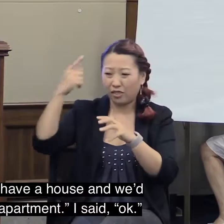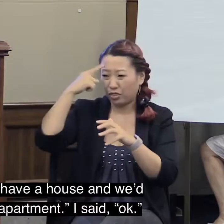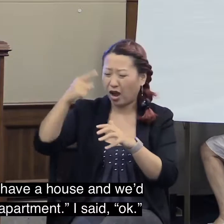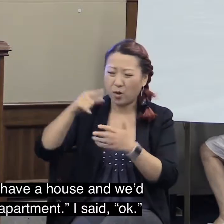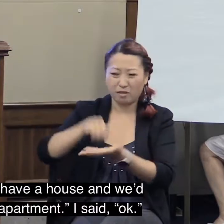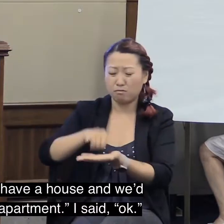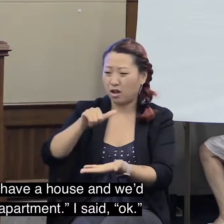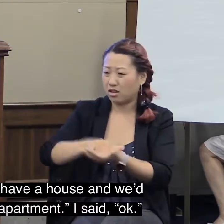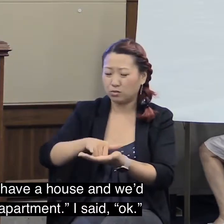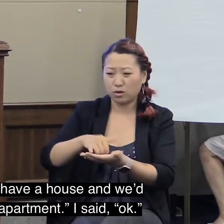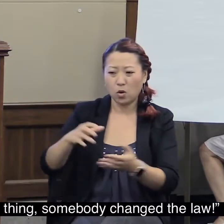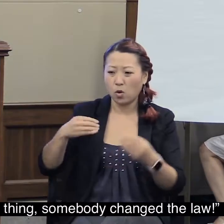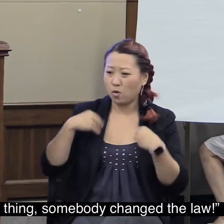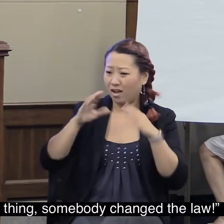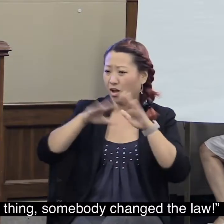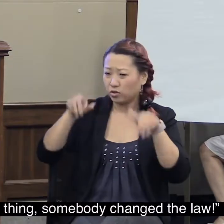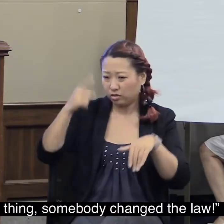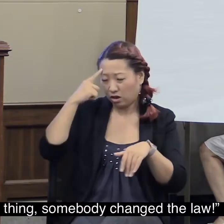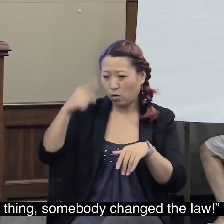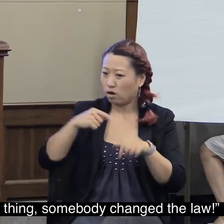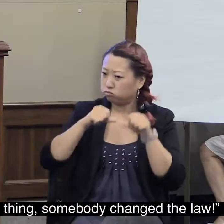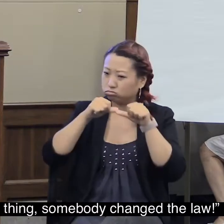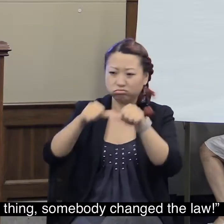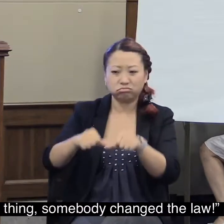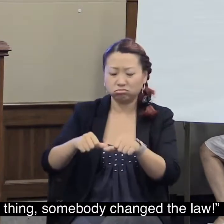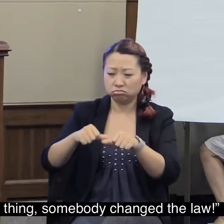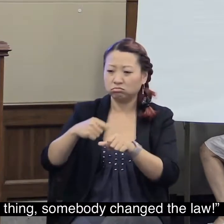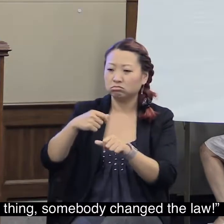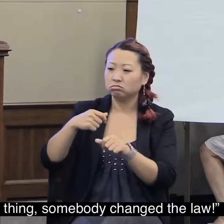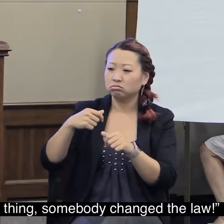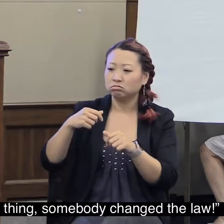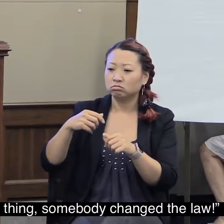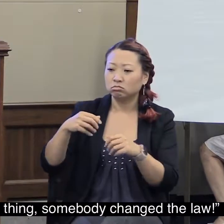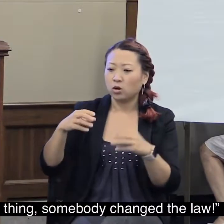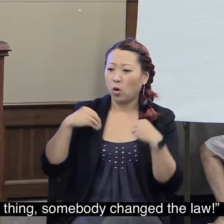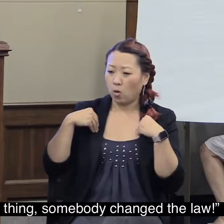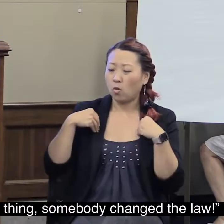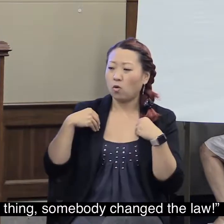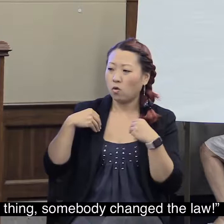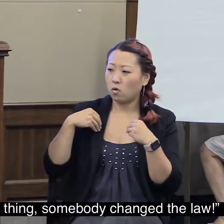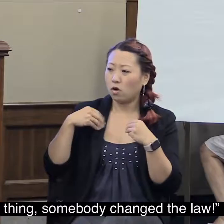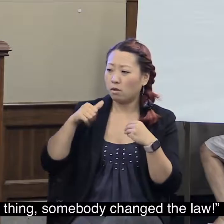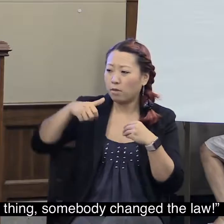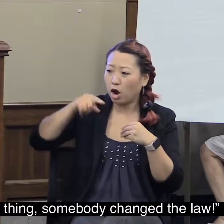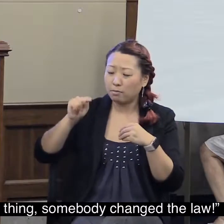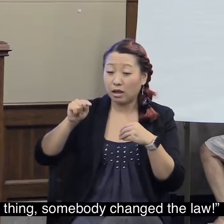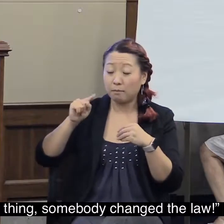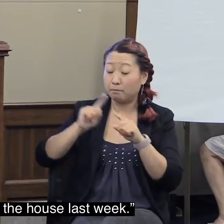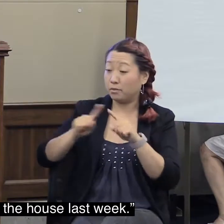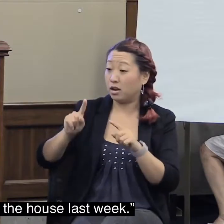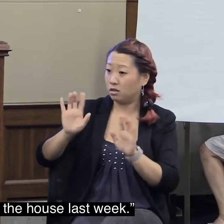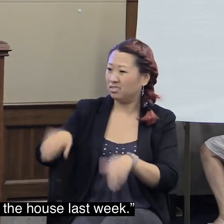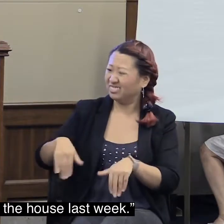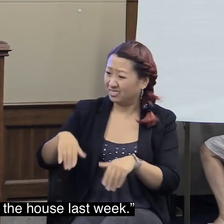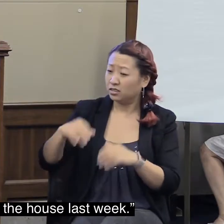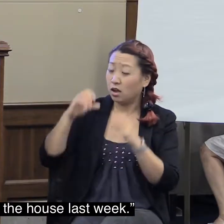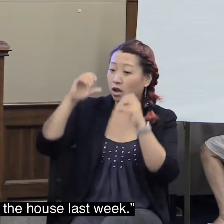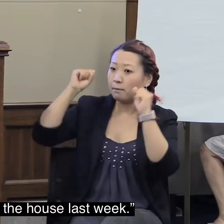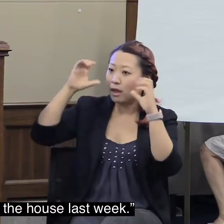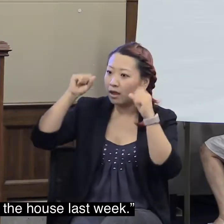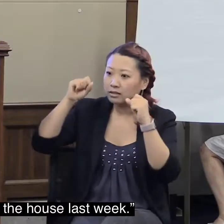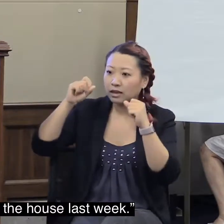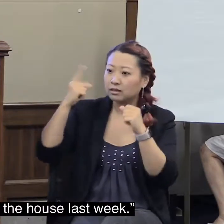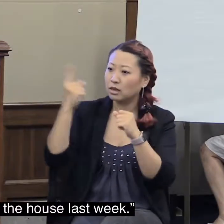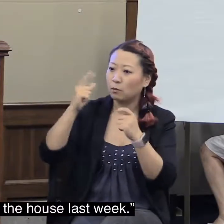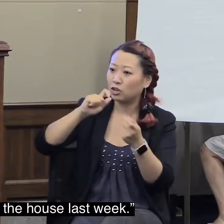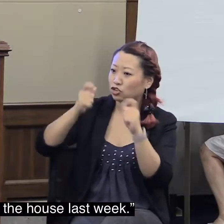have to live in an apartment. I said, okay. She said, but you know, it was the most amazing thing. Somebody changed the law. And we just moved into the house last